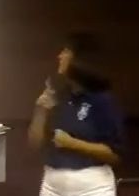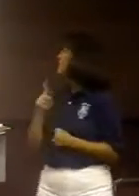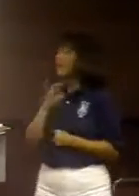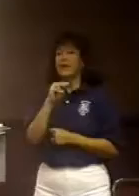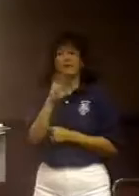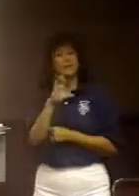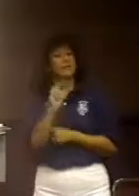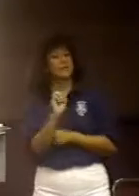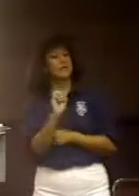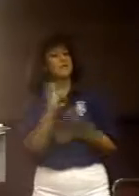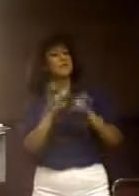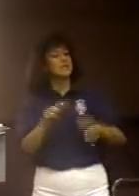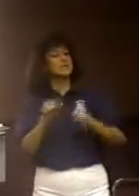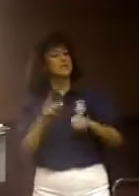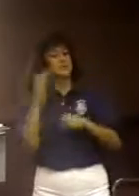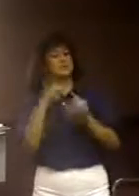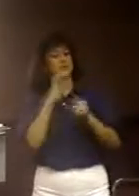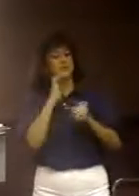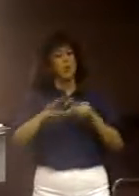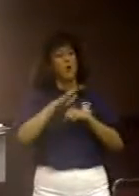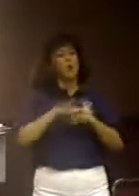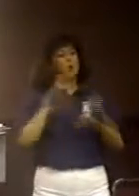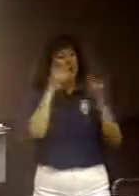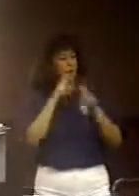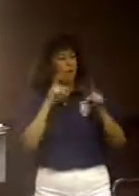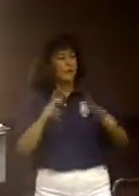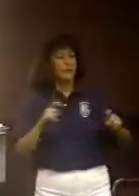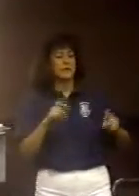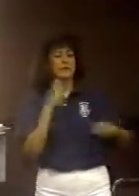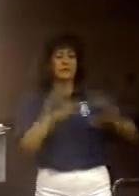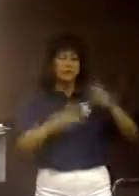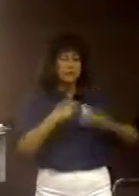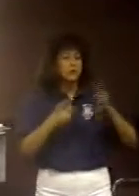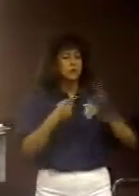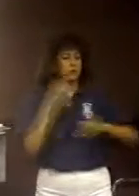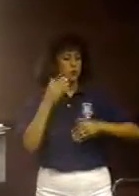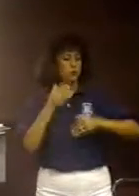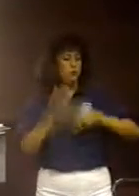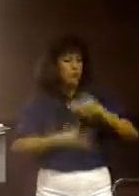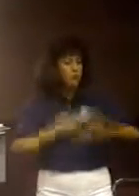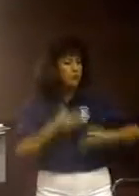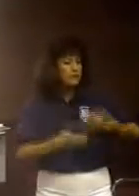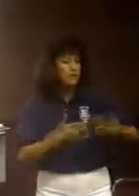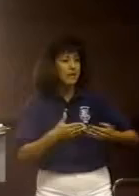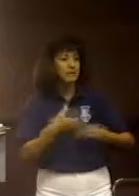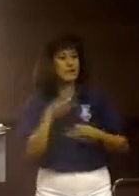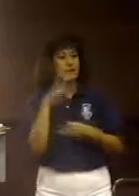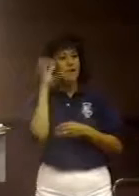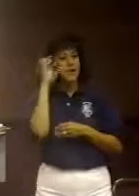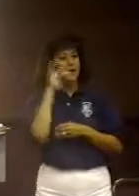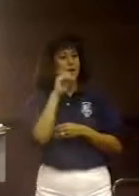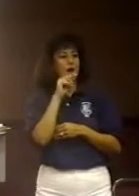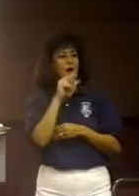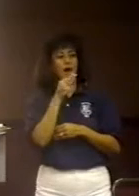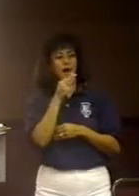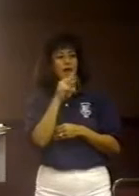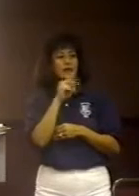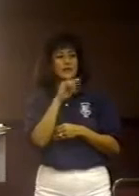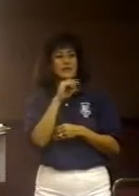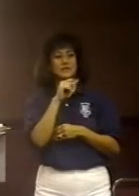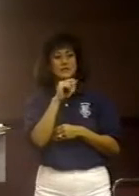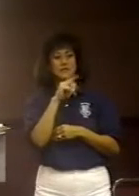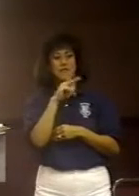Okay, manually coded systems seem to be overly complex, difficult to process cognitively. That means, you know, when